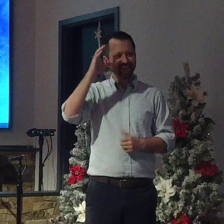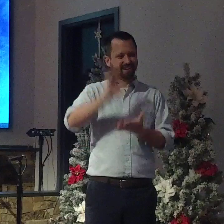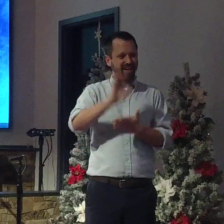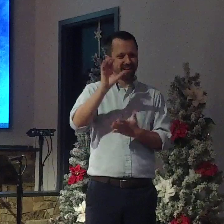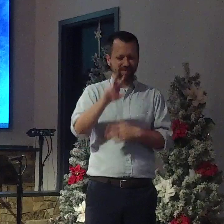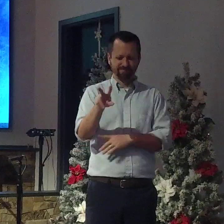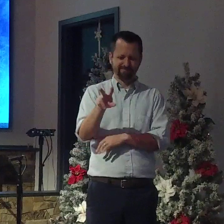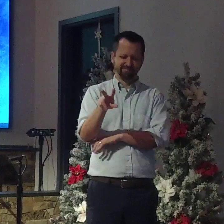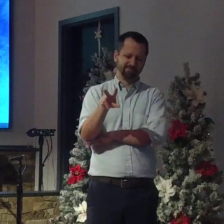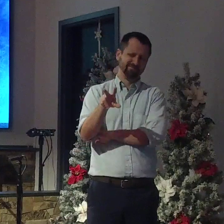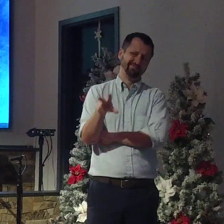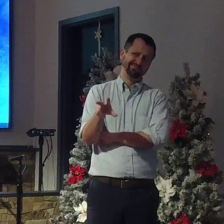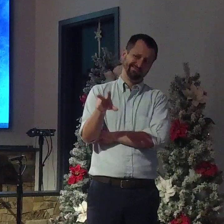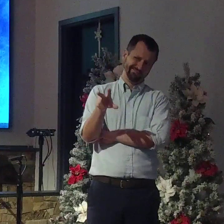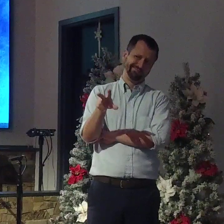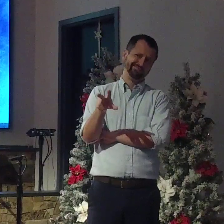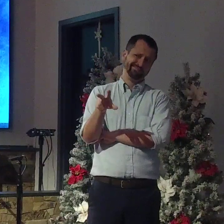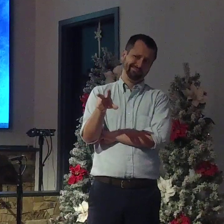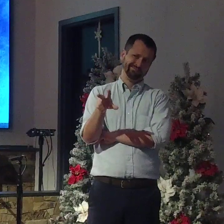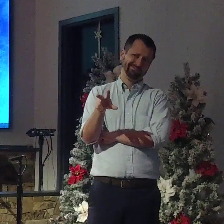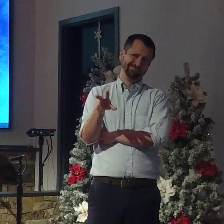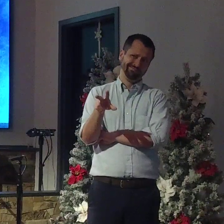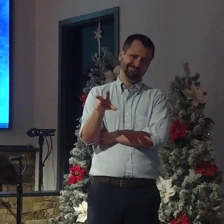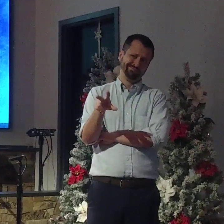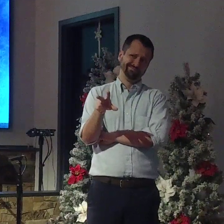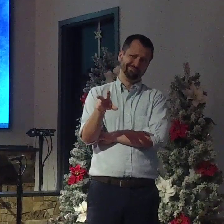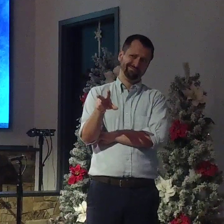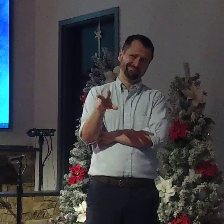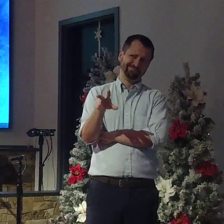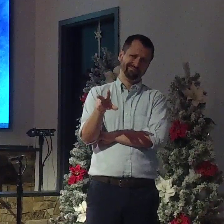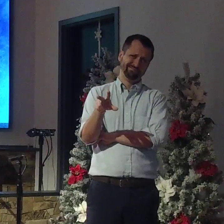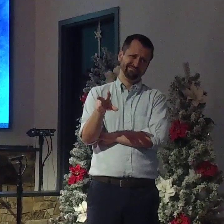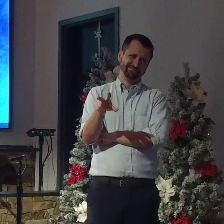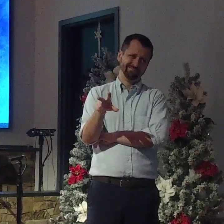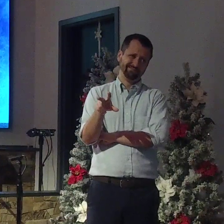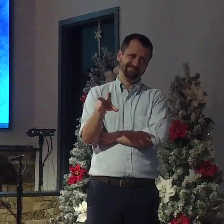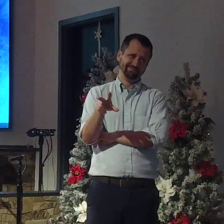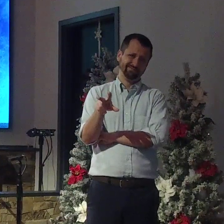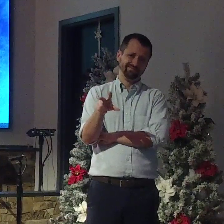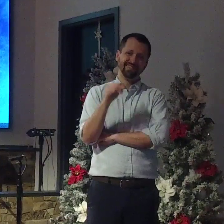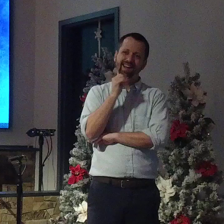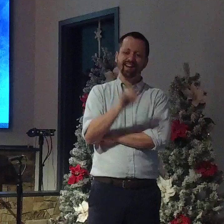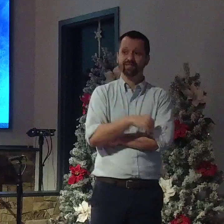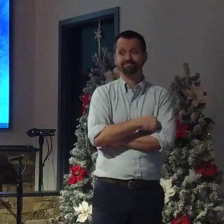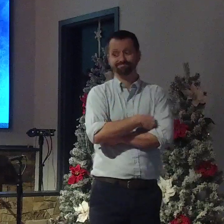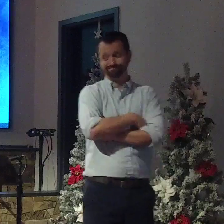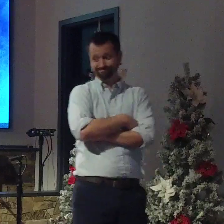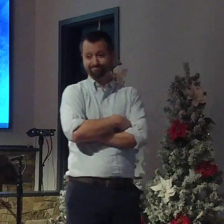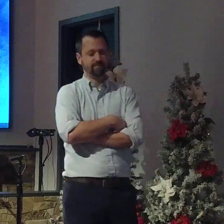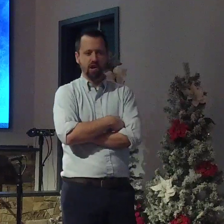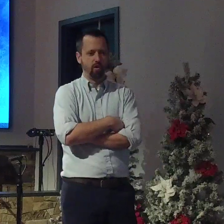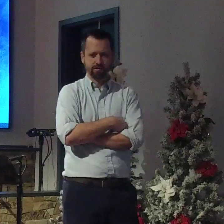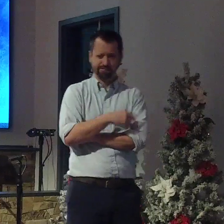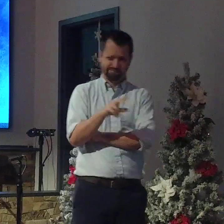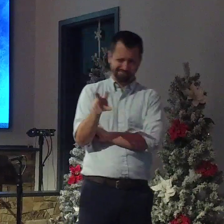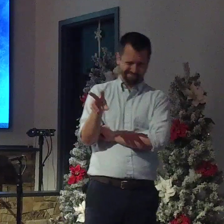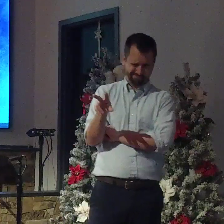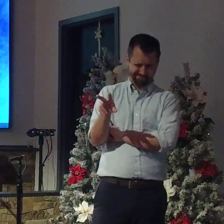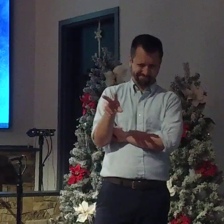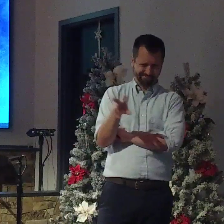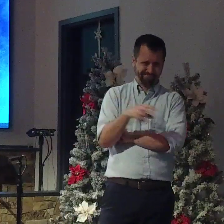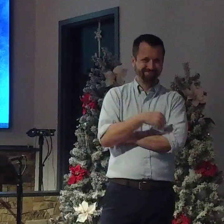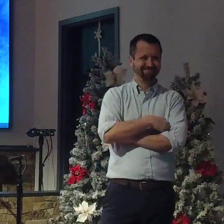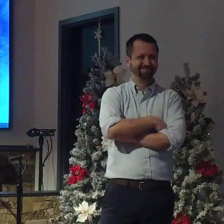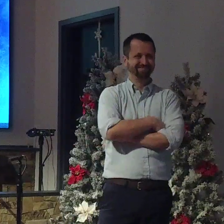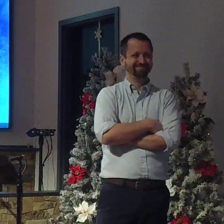oppression, and that's the need for spiritual deliverance, for people to be saved from their sin. That law of God that